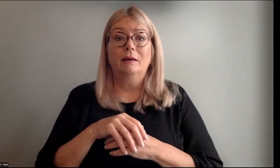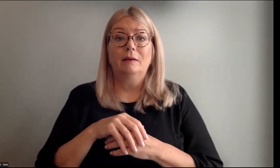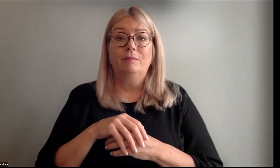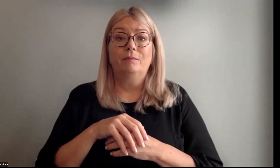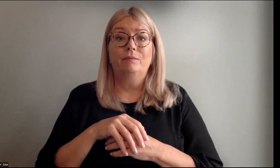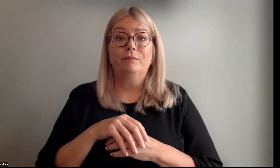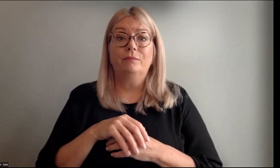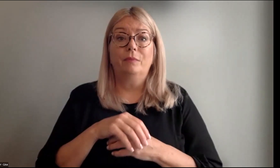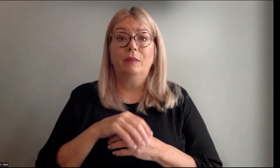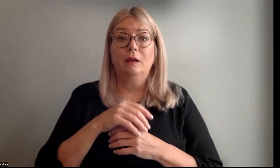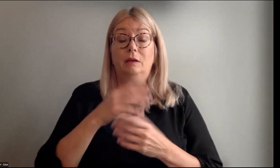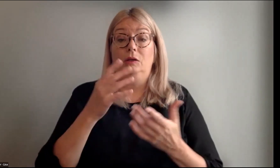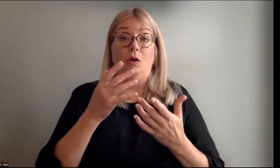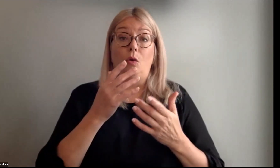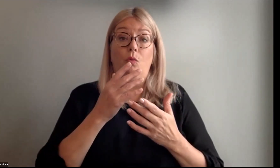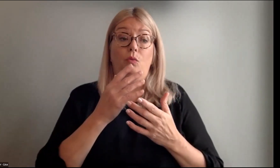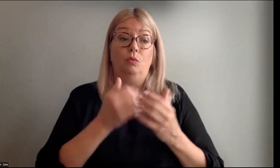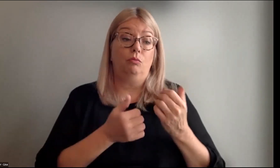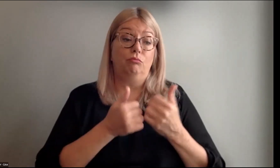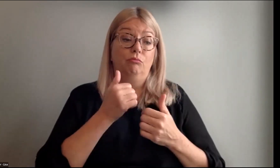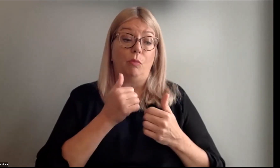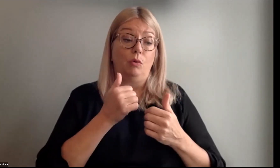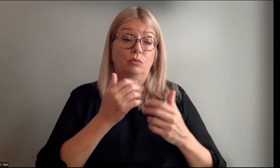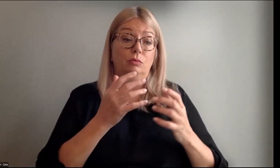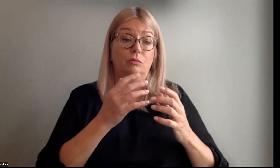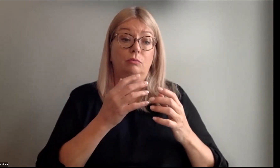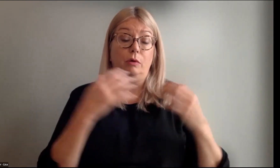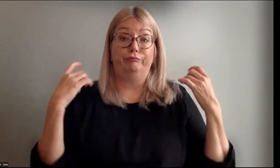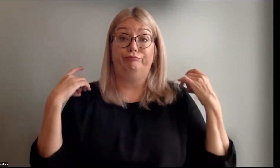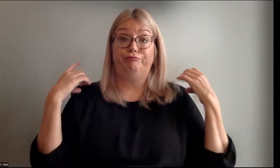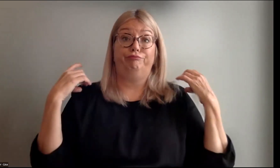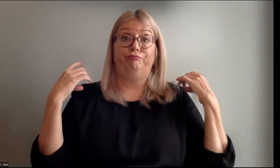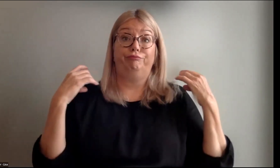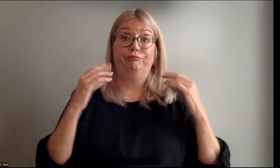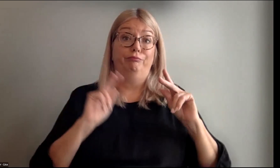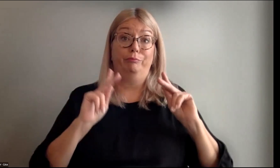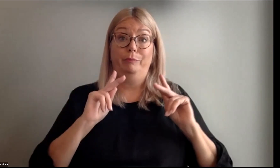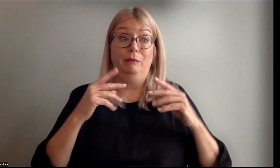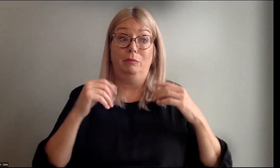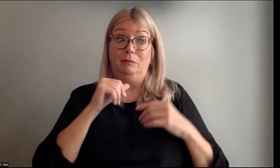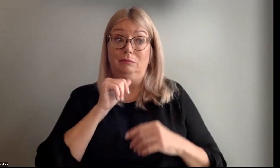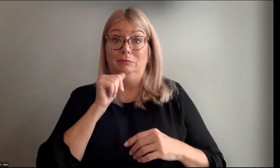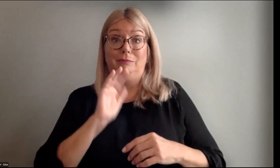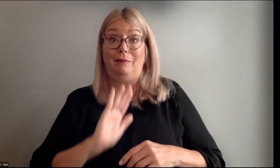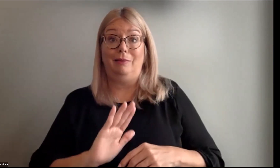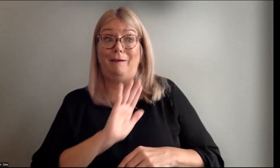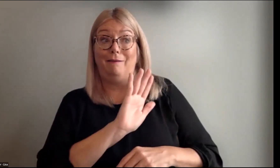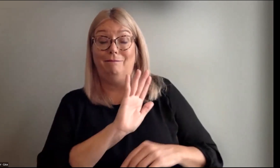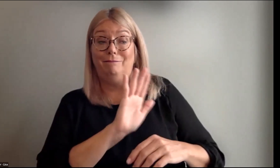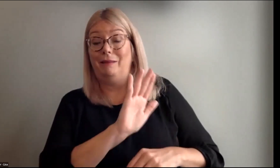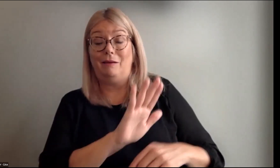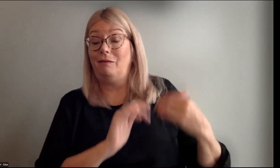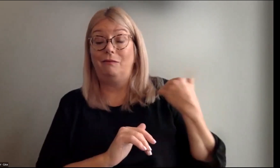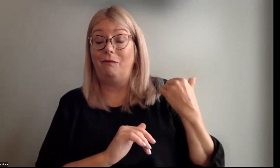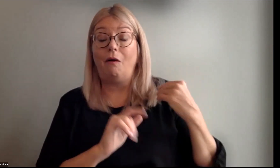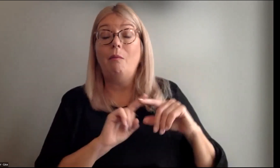they had nothing to do with the what caused the overpayment, and then you have the kind of middle category where folks did something but it